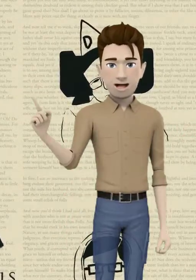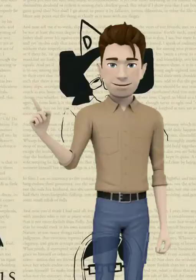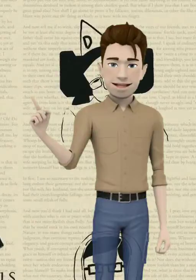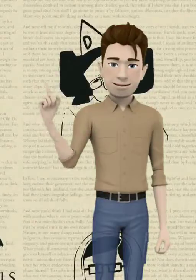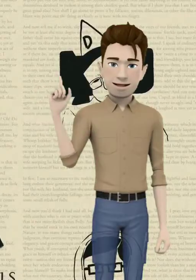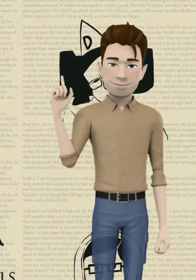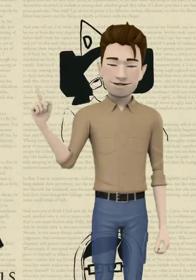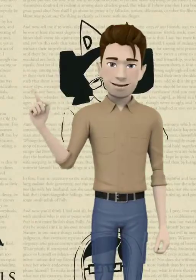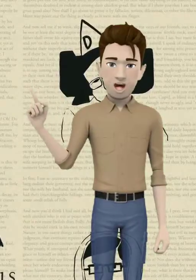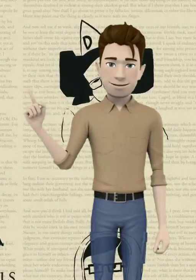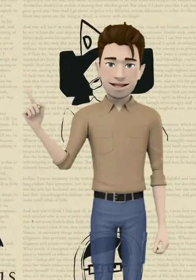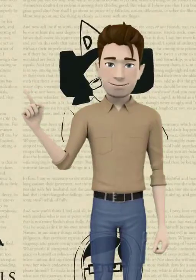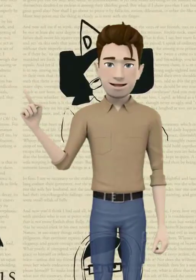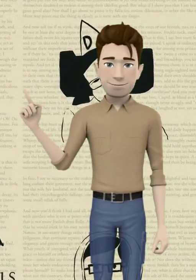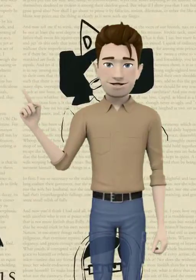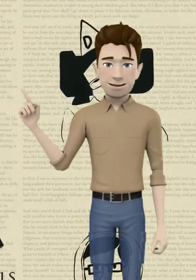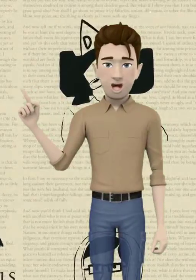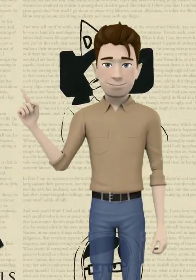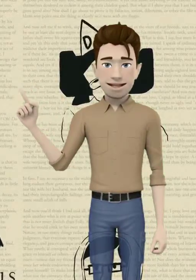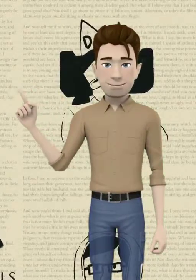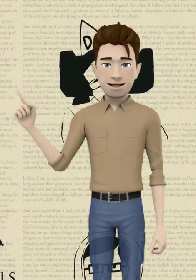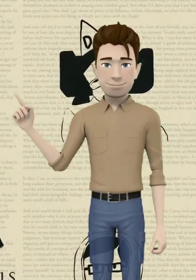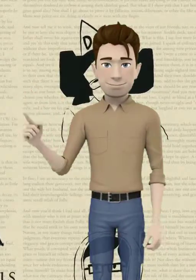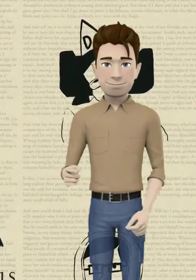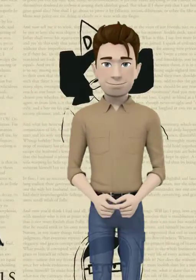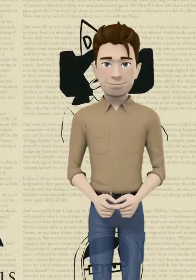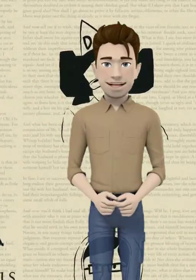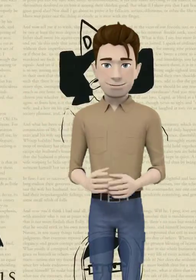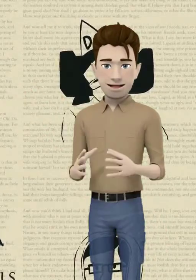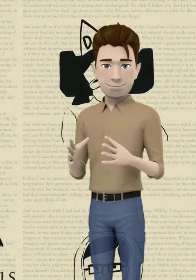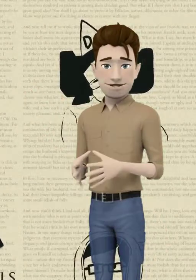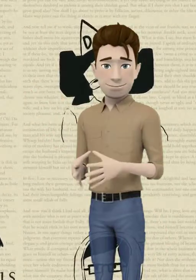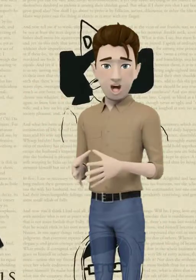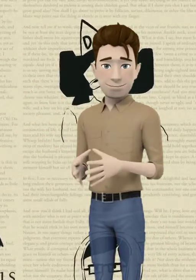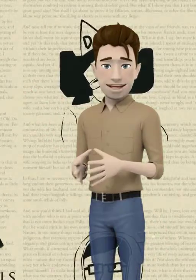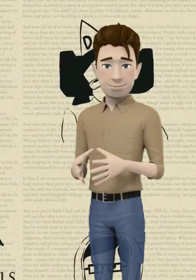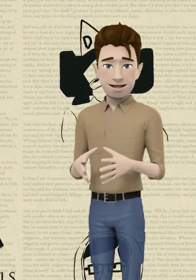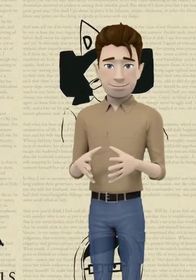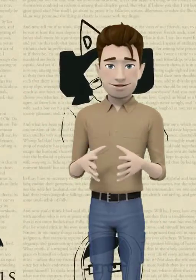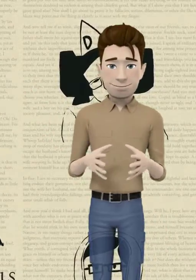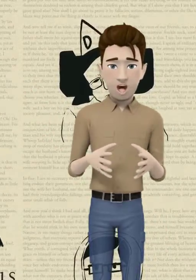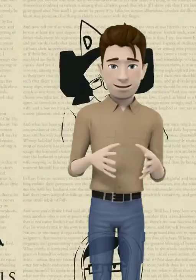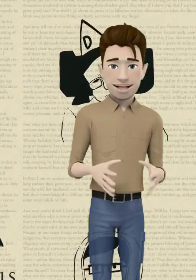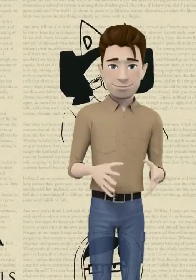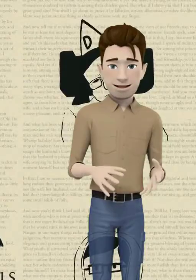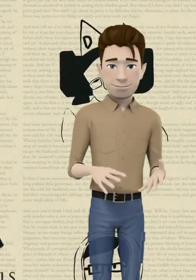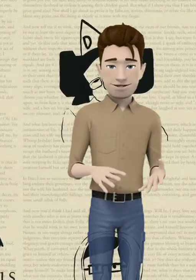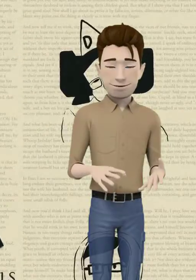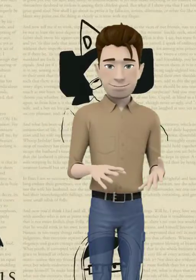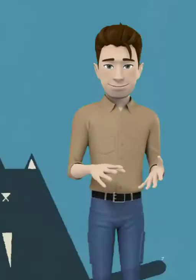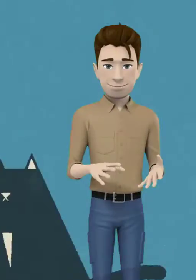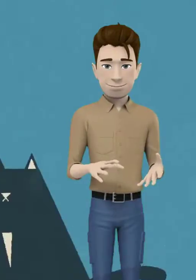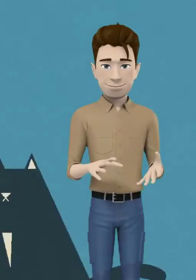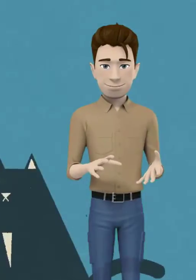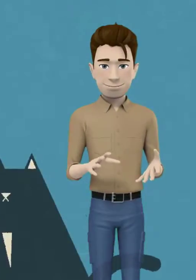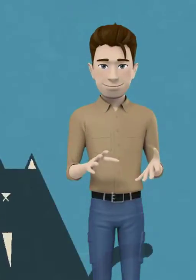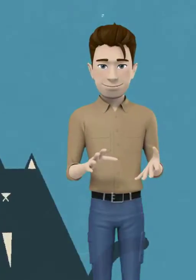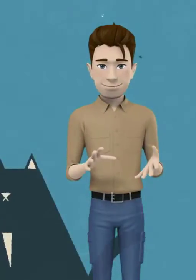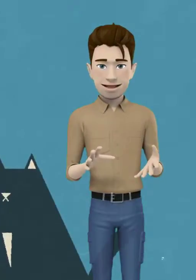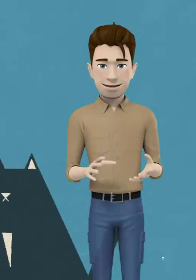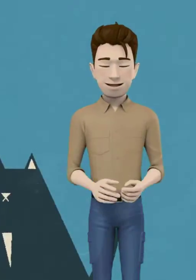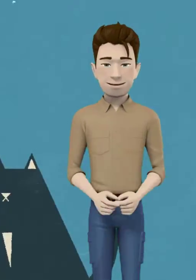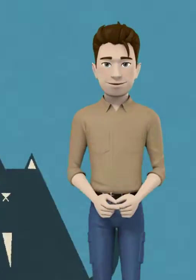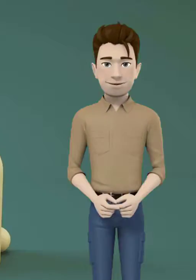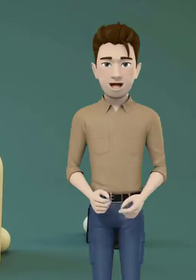author. However well-schooled he himself was, Erasmus remained, he insists, as much of a nitwit as anyone else. His judgment